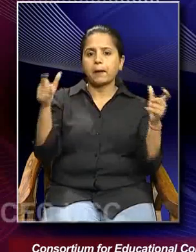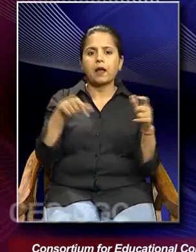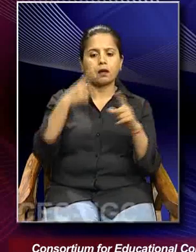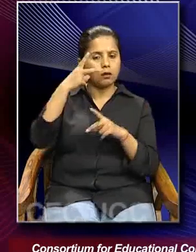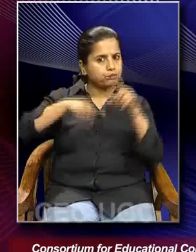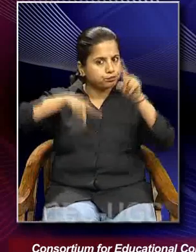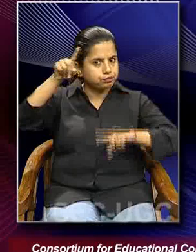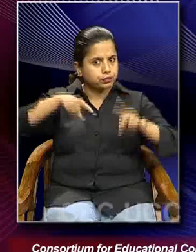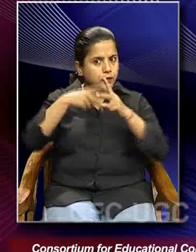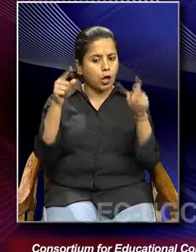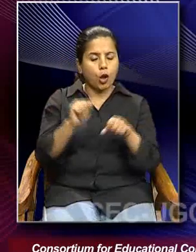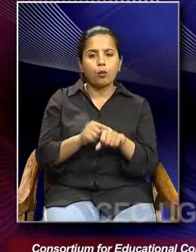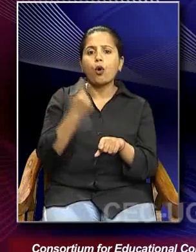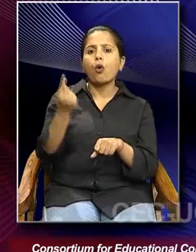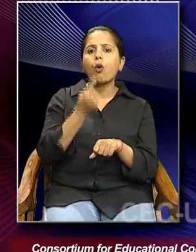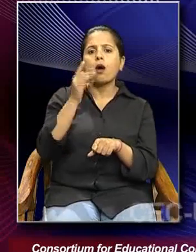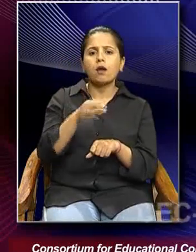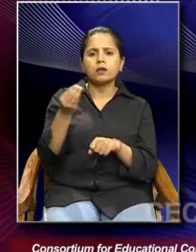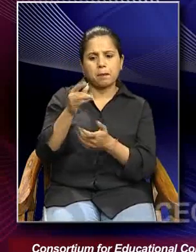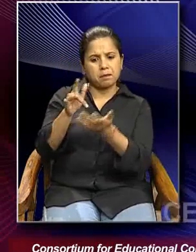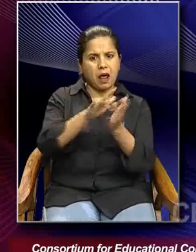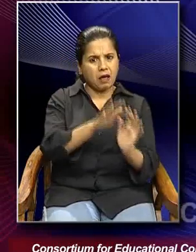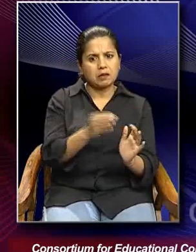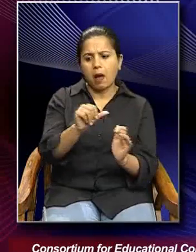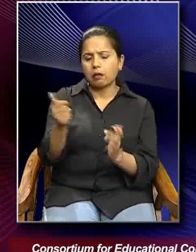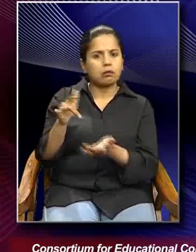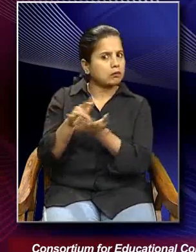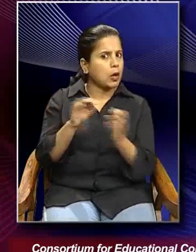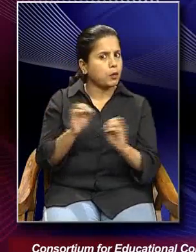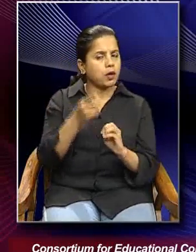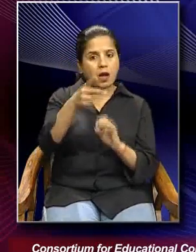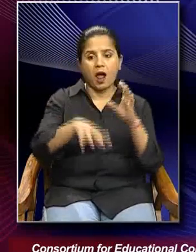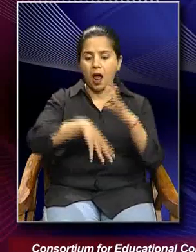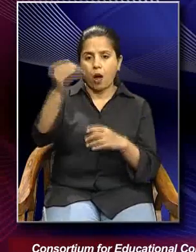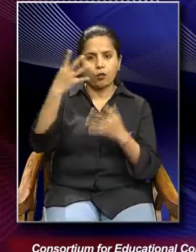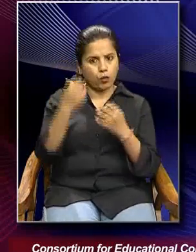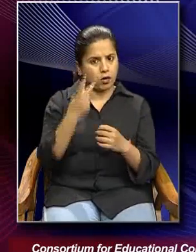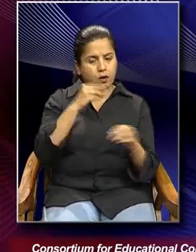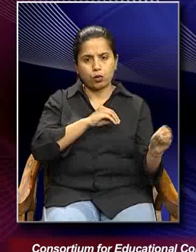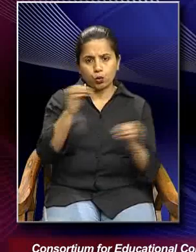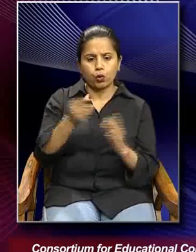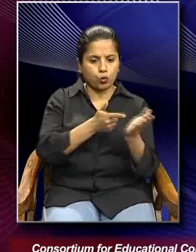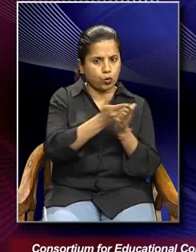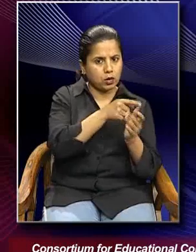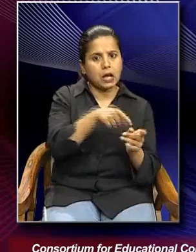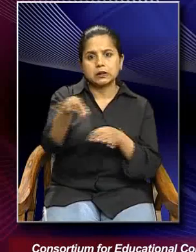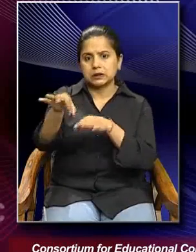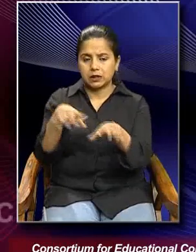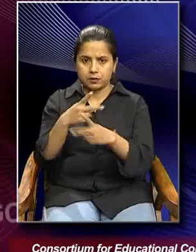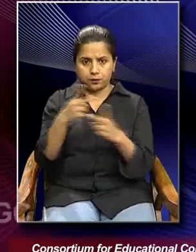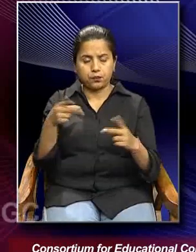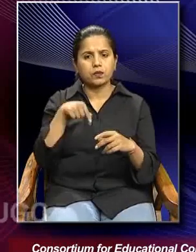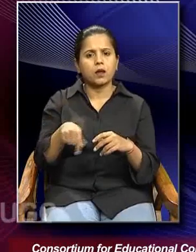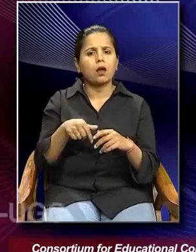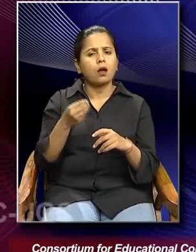disparities, opportunity only exists in few areas, so you have a lot of out migration from rural to the urban centers, and